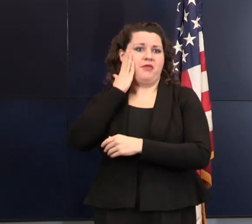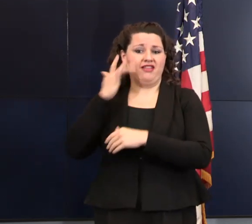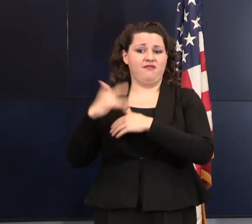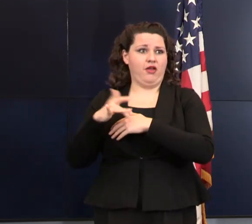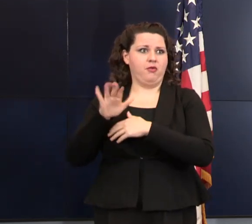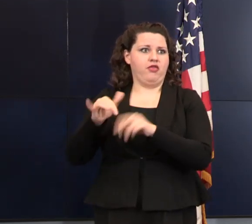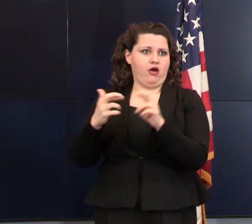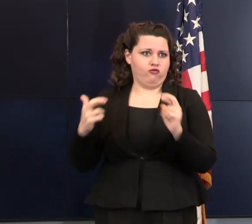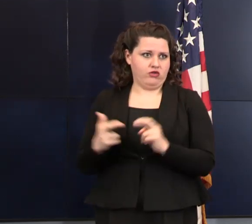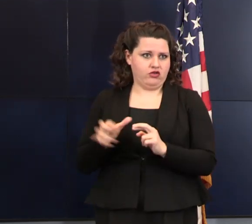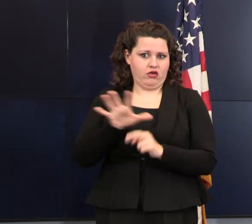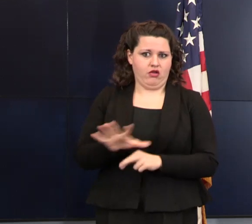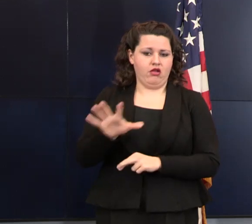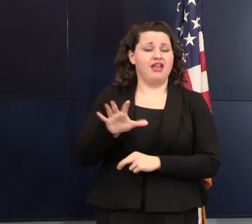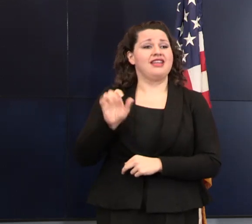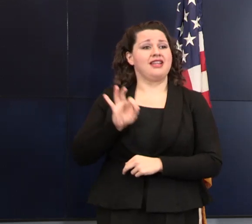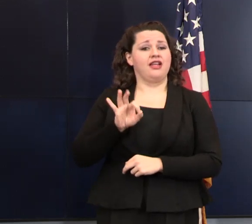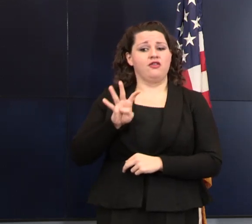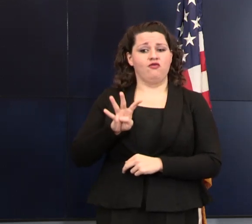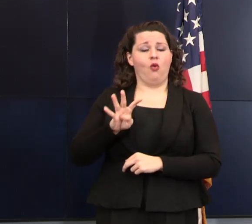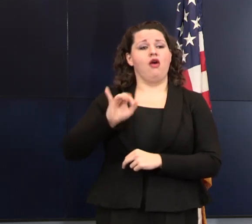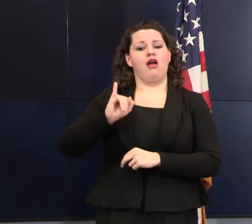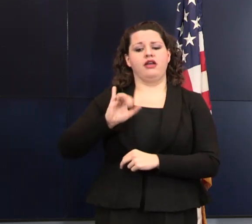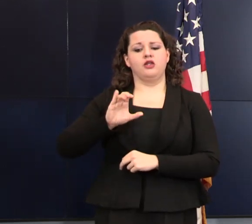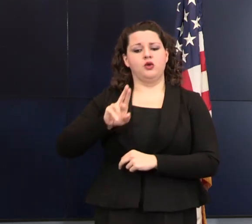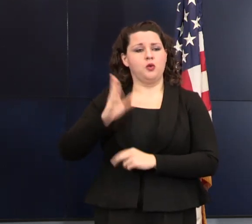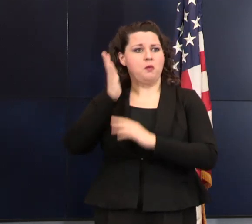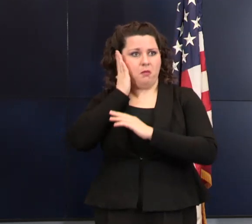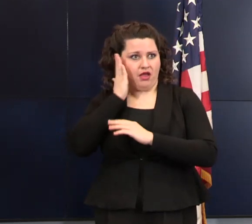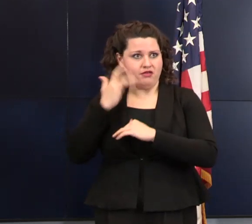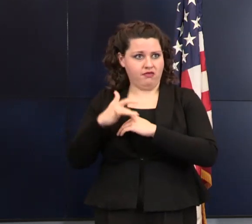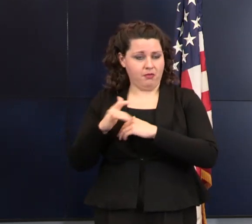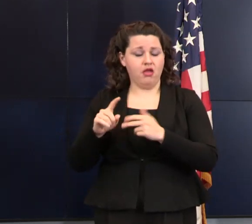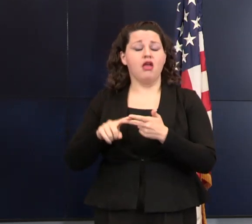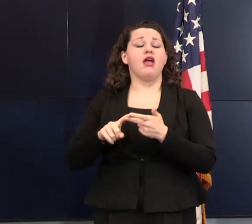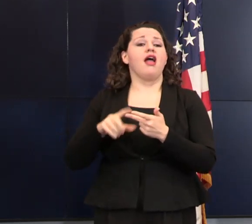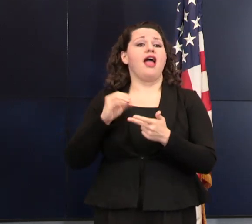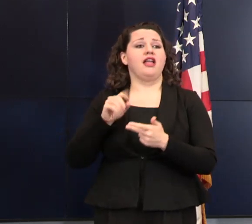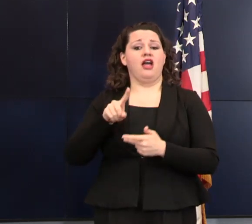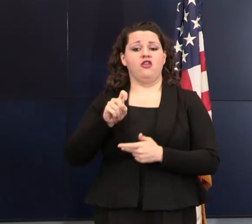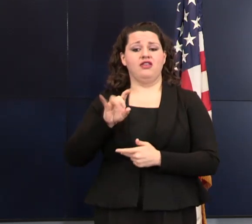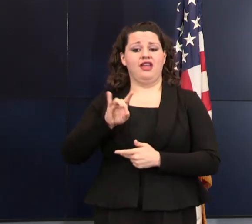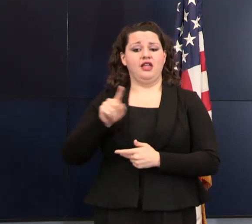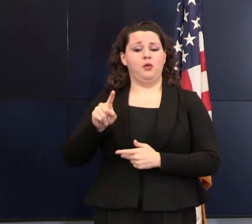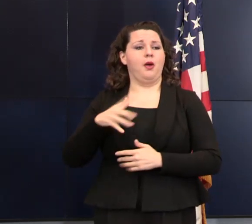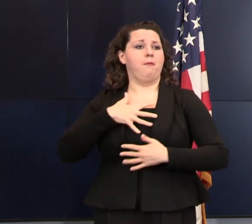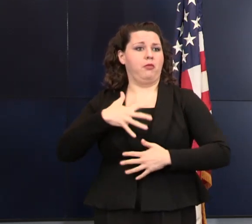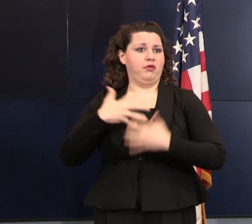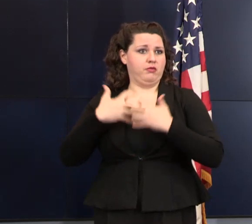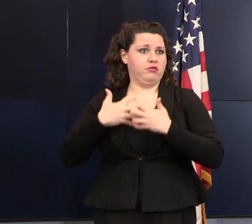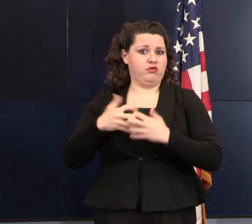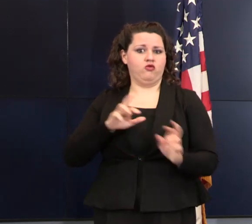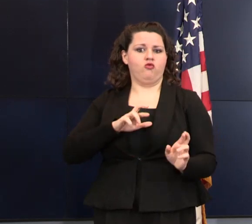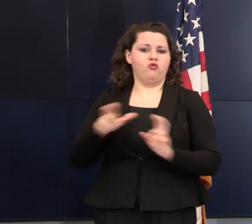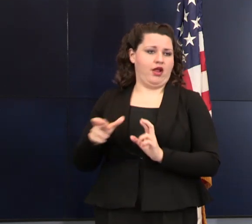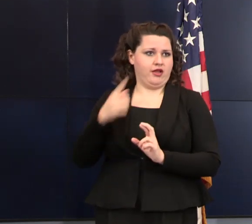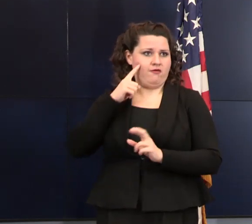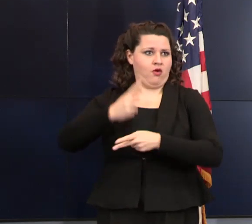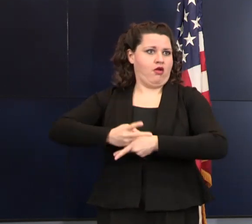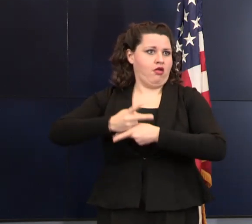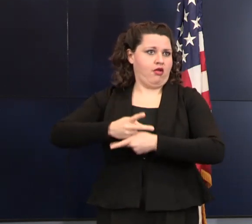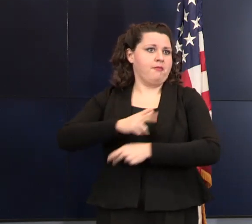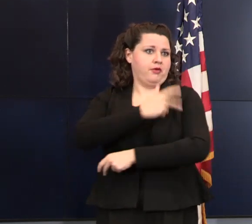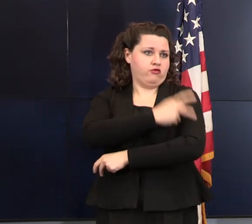region, 94 ICU beds, and 181 ventilators available and ready for patient care.